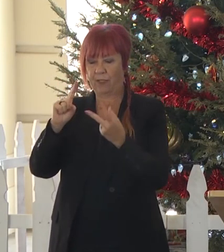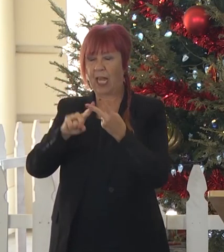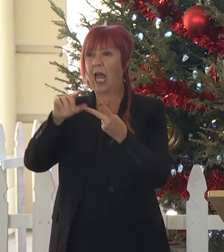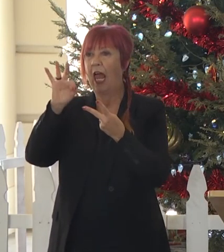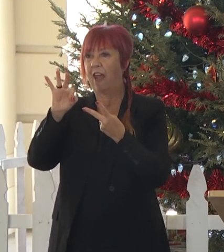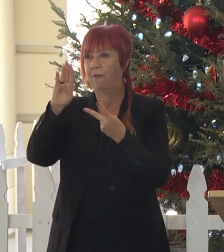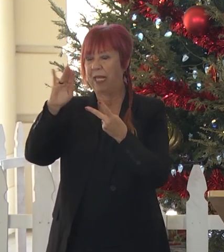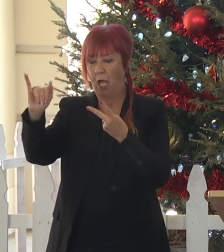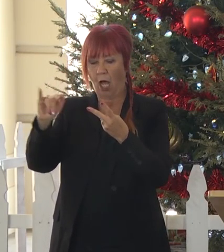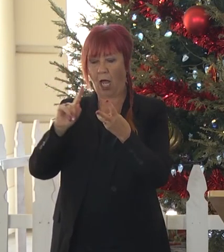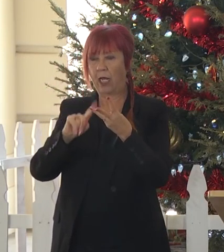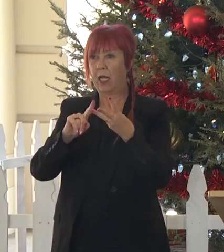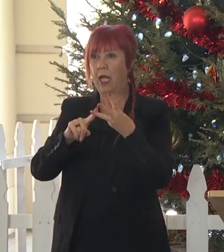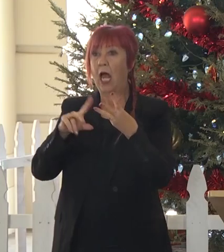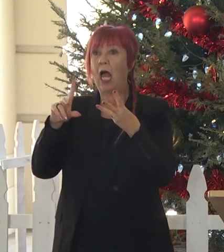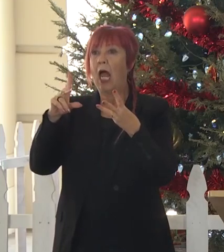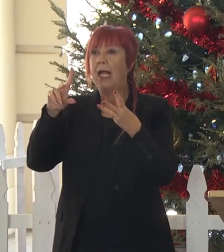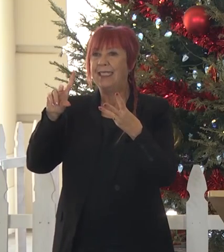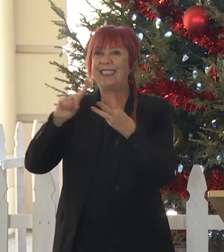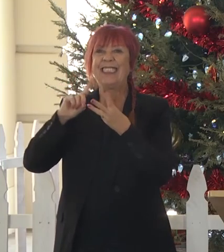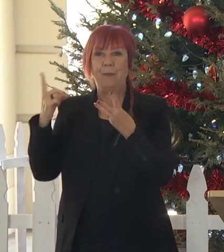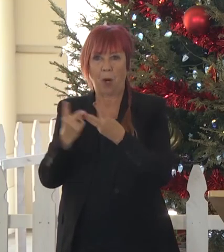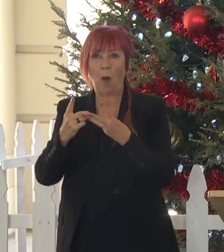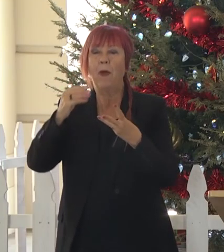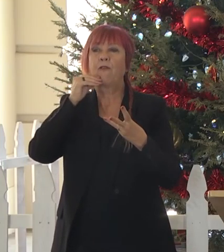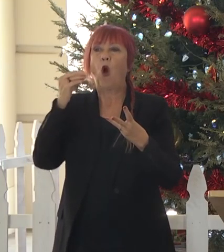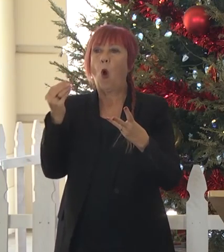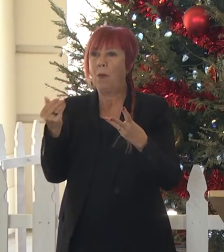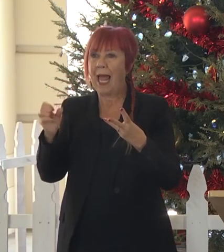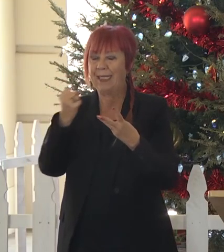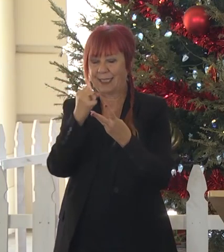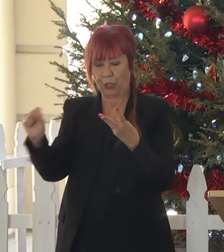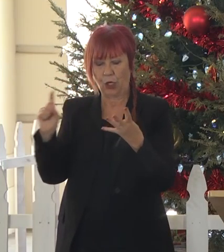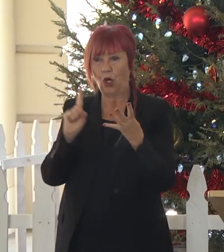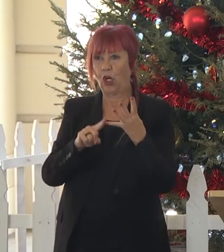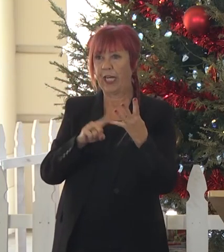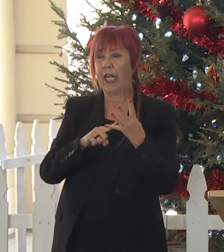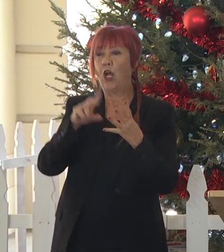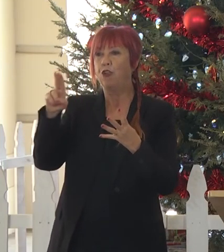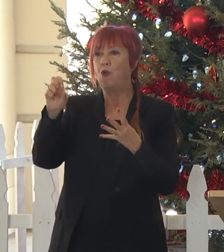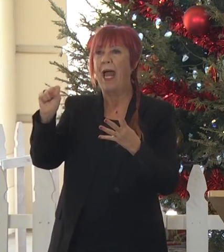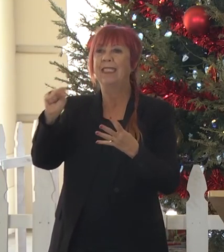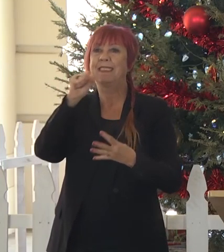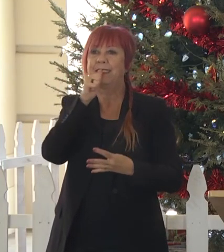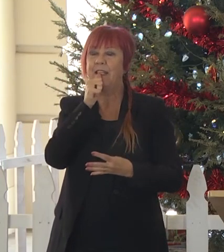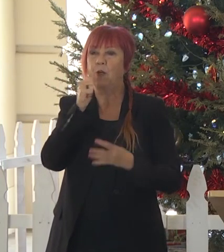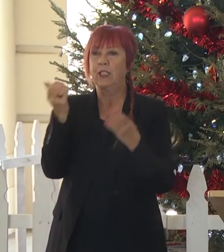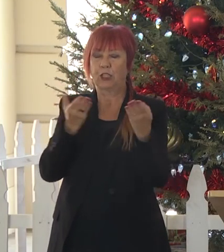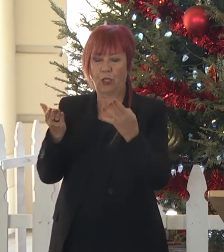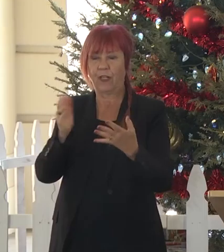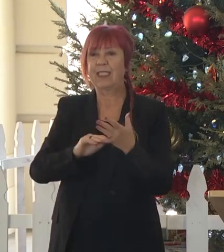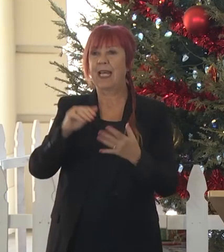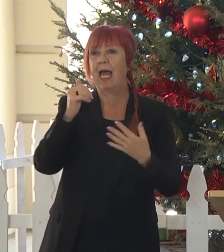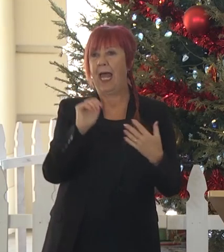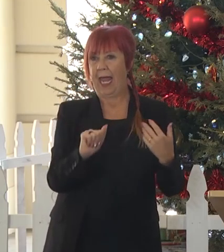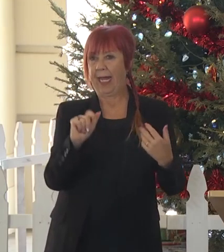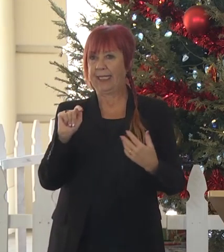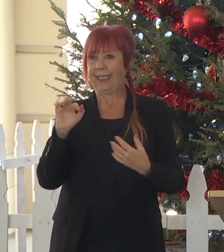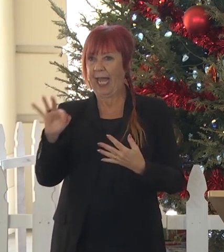of Investigation, the Department of Homeland Security, United States Secret Service, ATF,